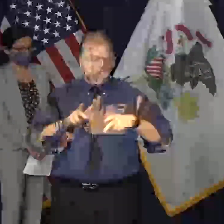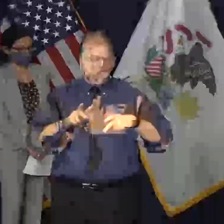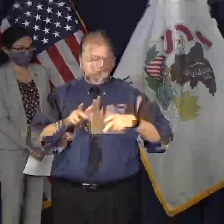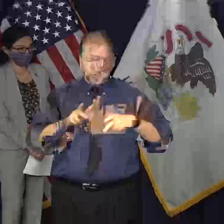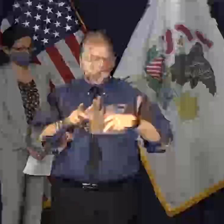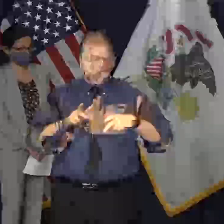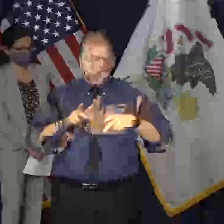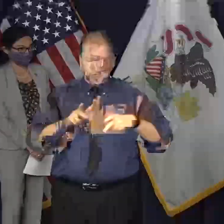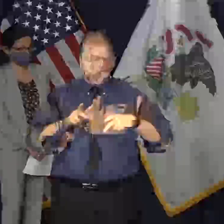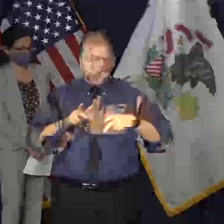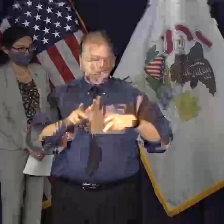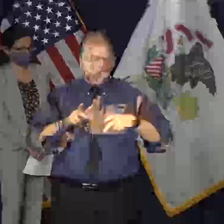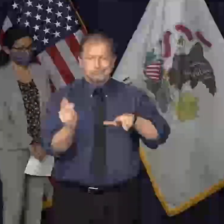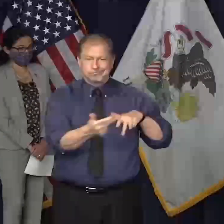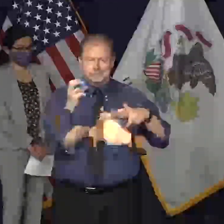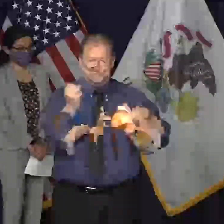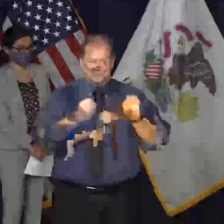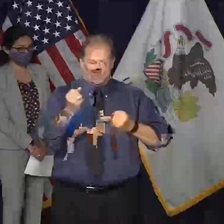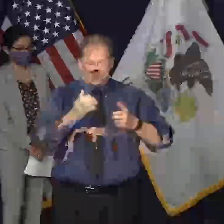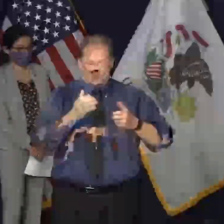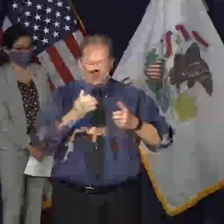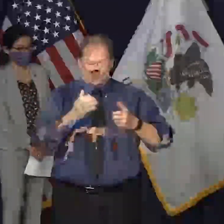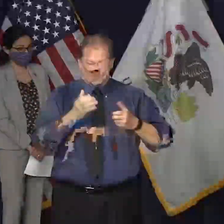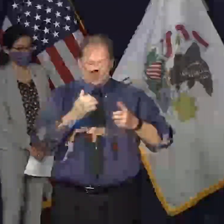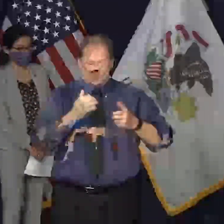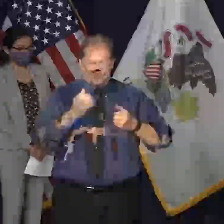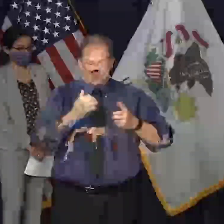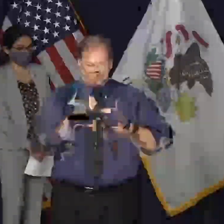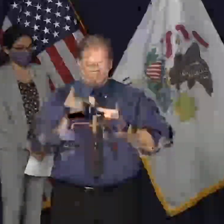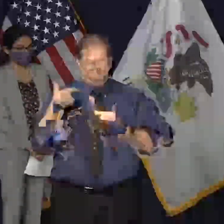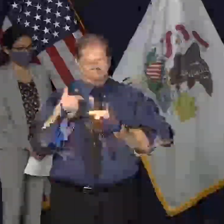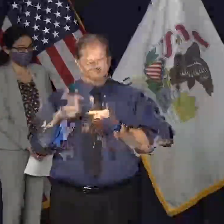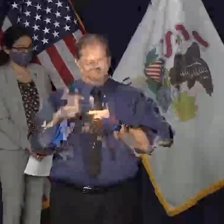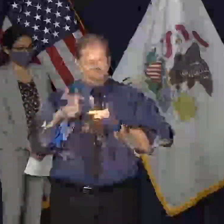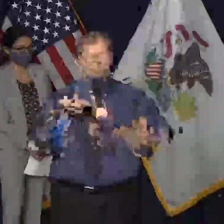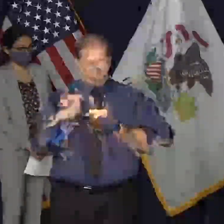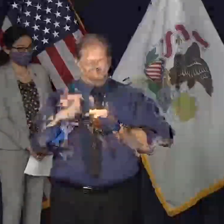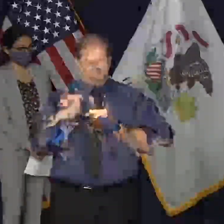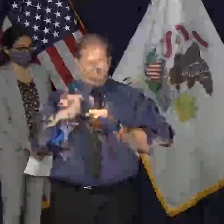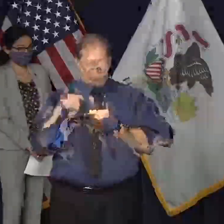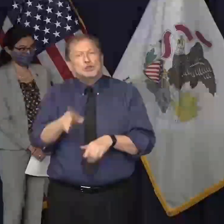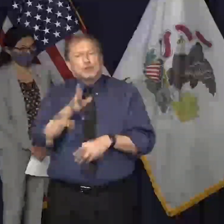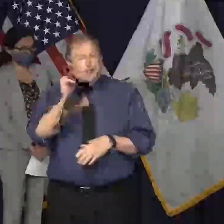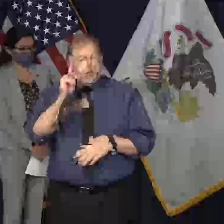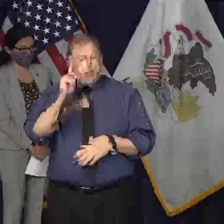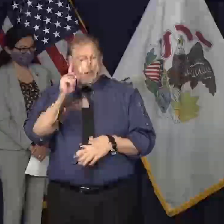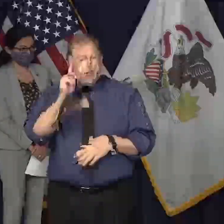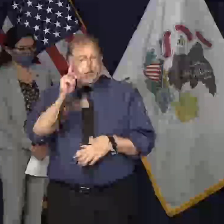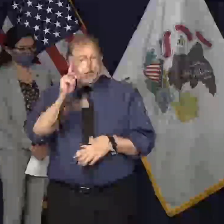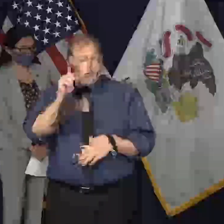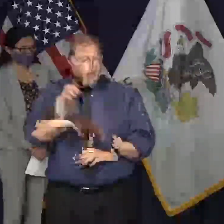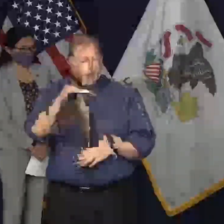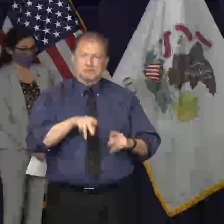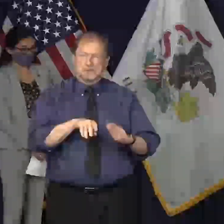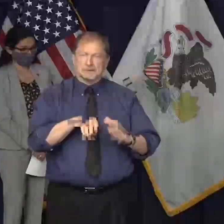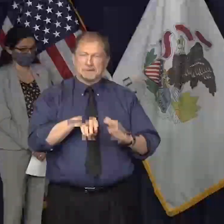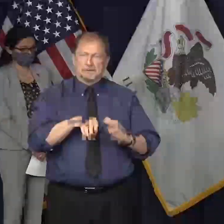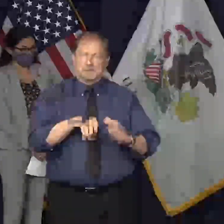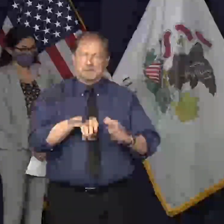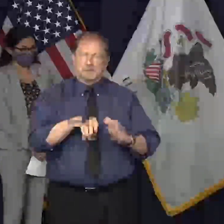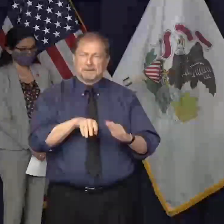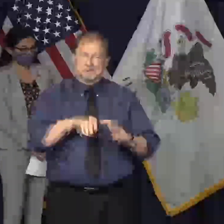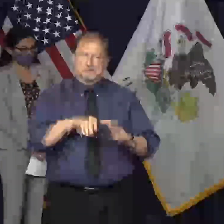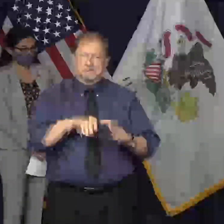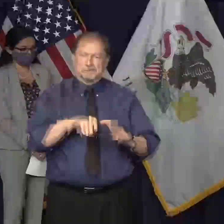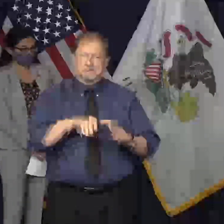bilingual support for Spanish speakers. And as we build on our existing contact tracing abilities at